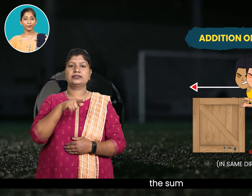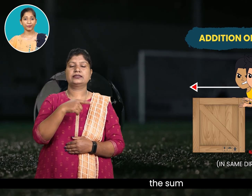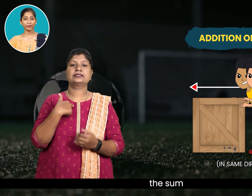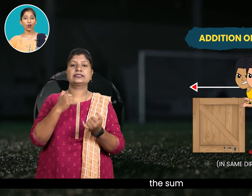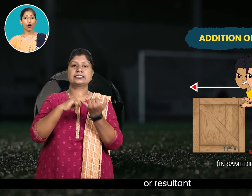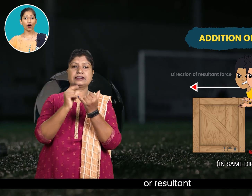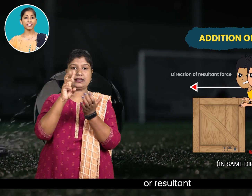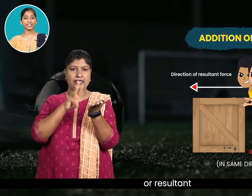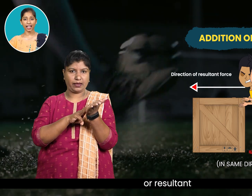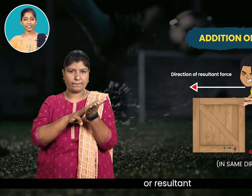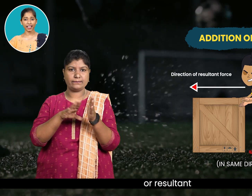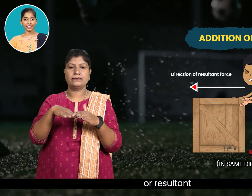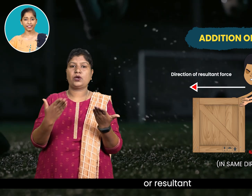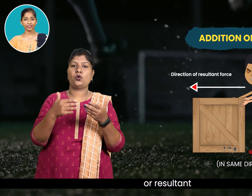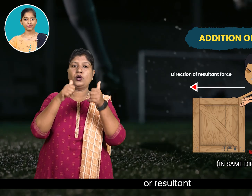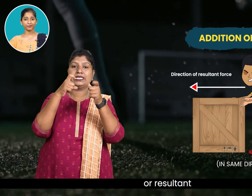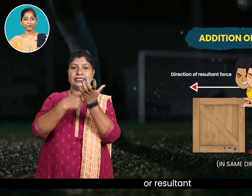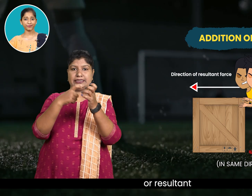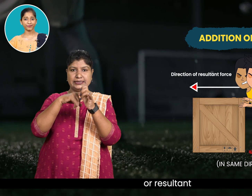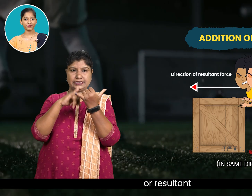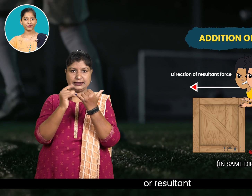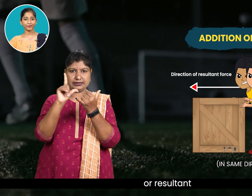sum or resultant